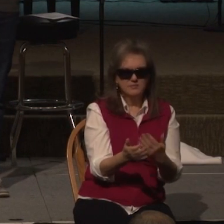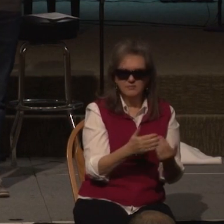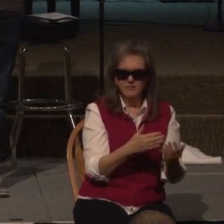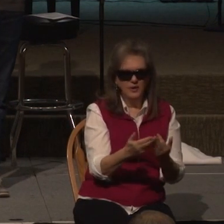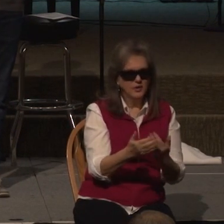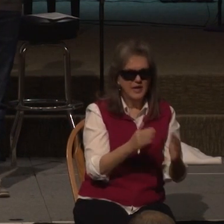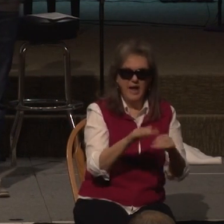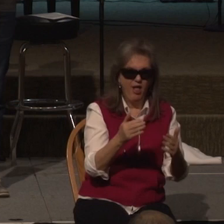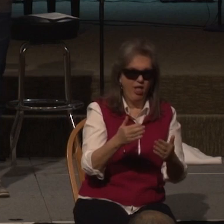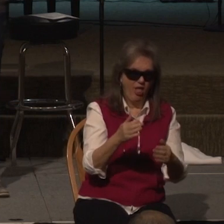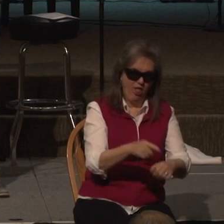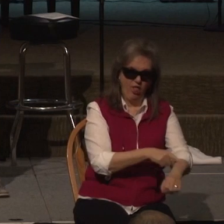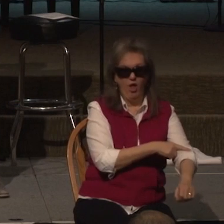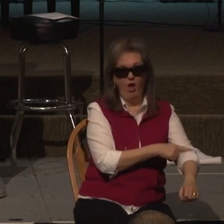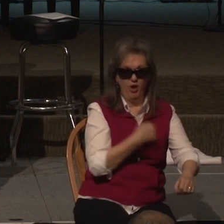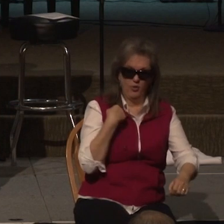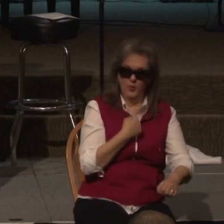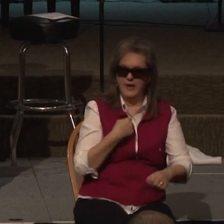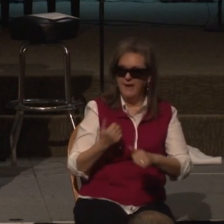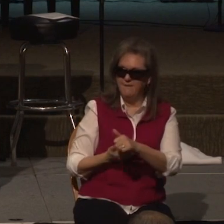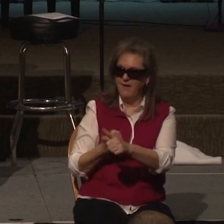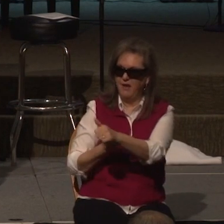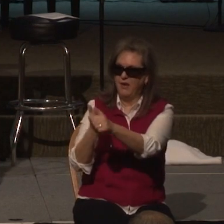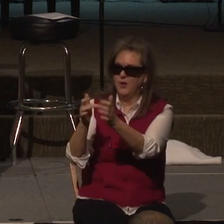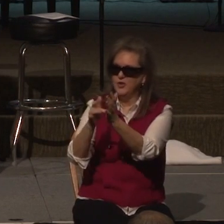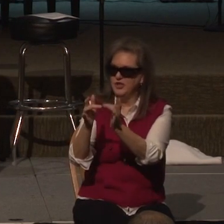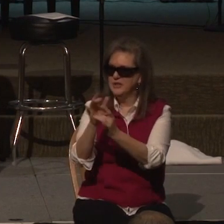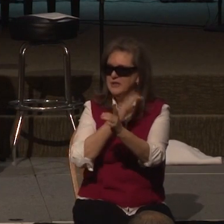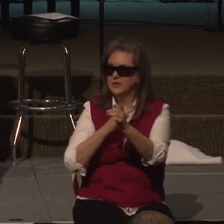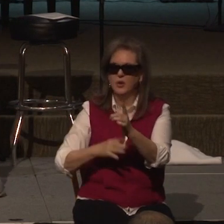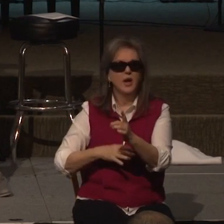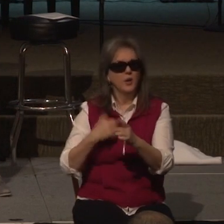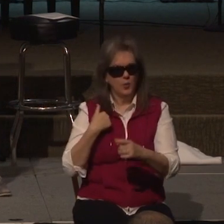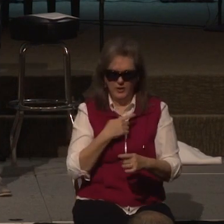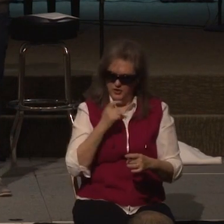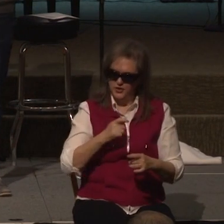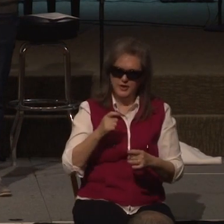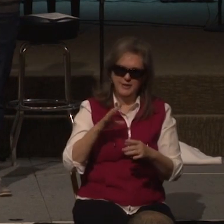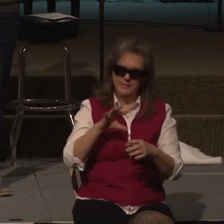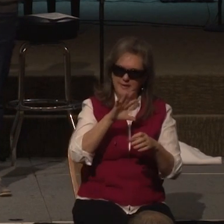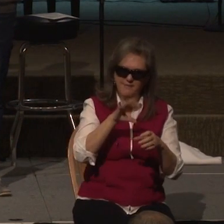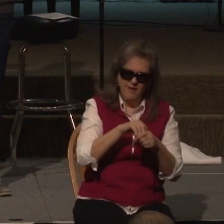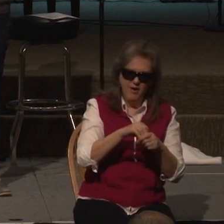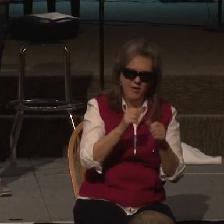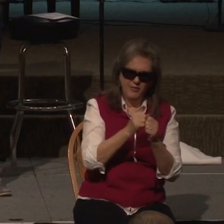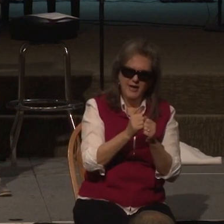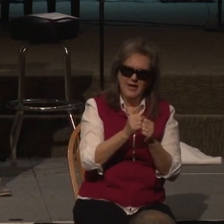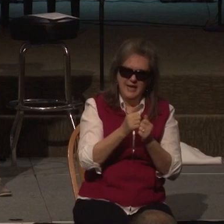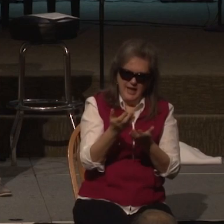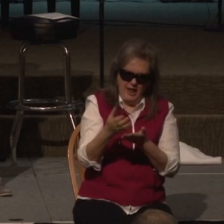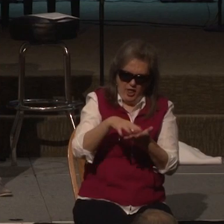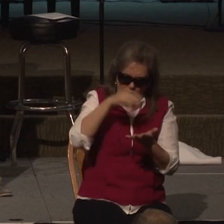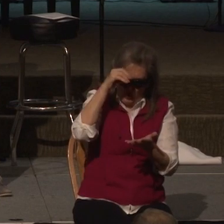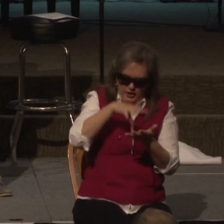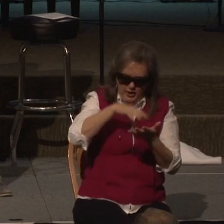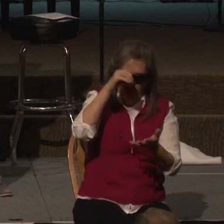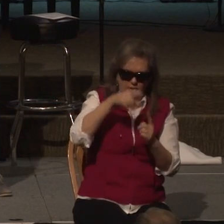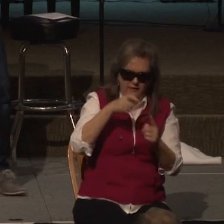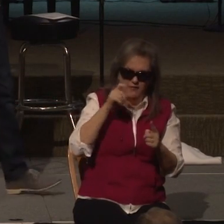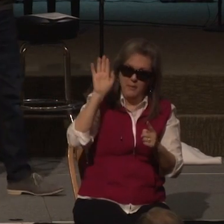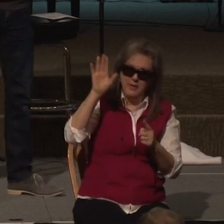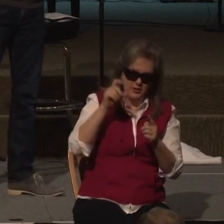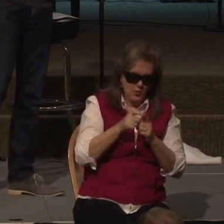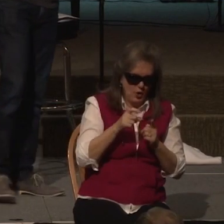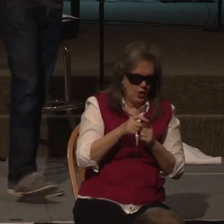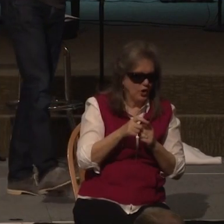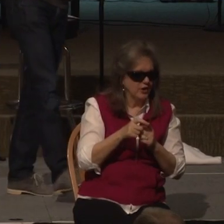Regardless of how long we've been following Christ, we need to continue to subject ourselves and gain from the wisdom and knowledge of God's word.